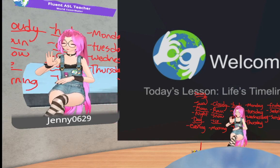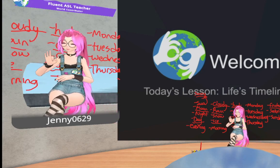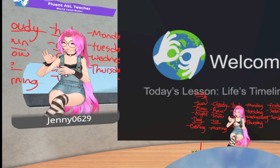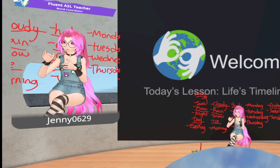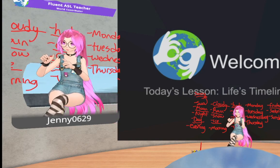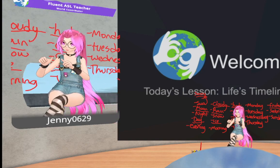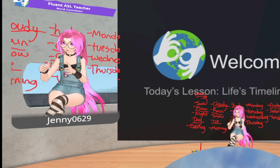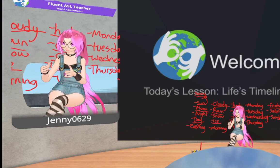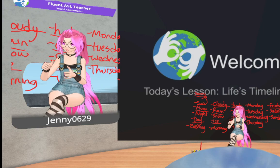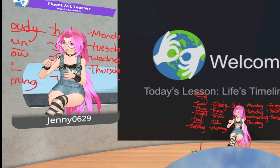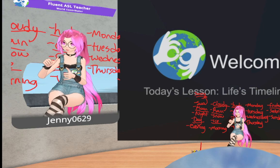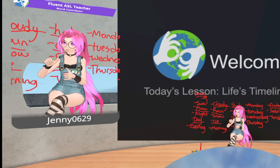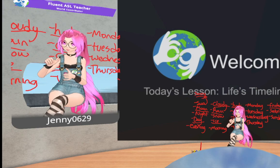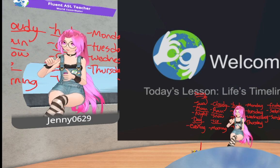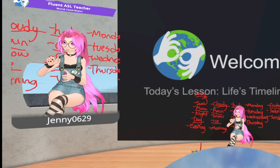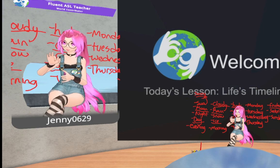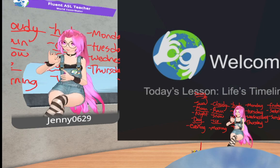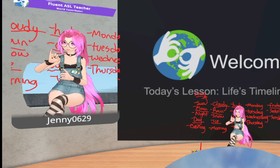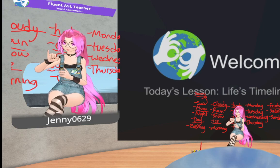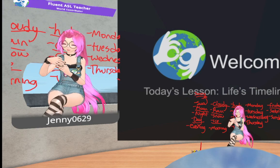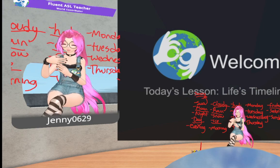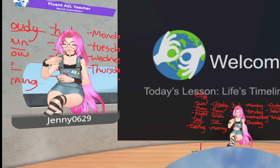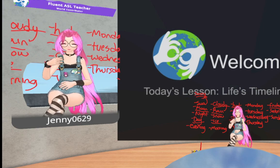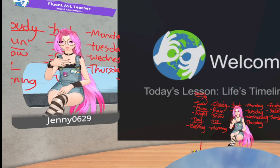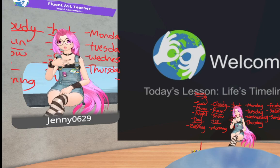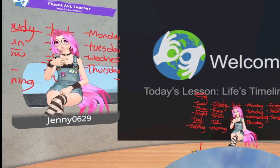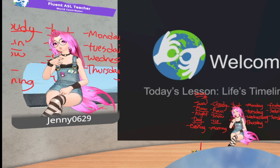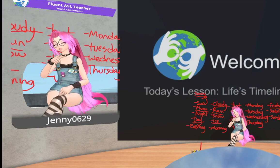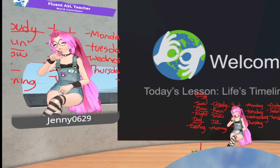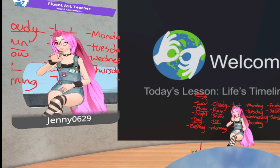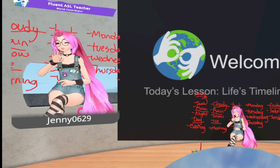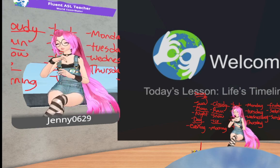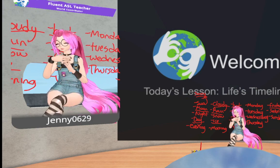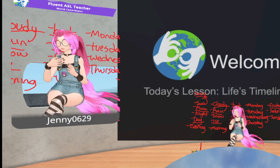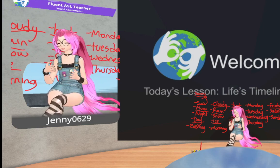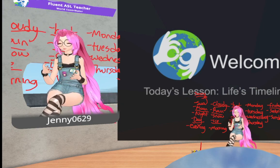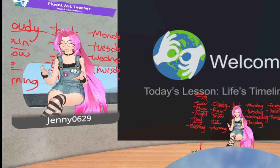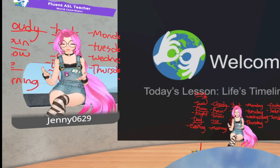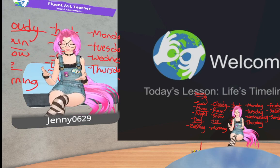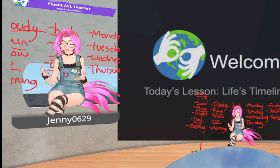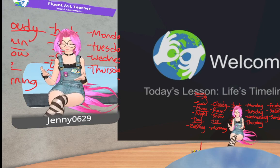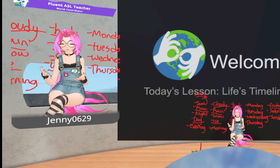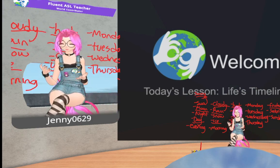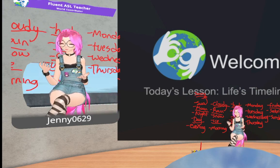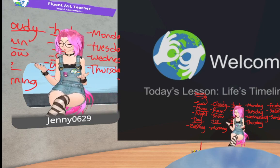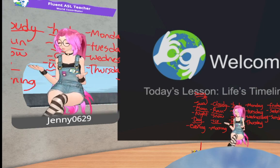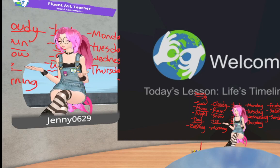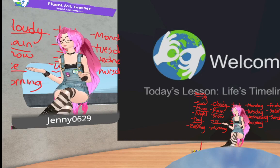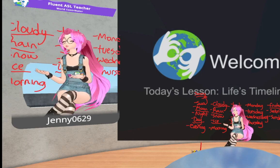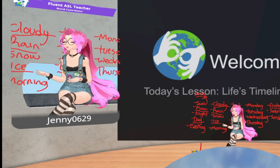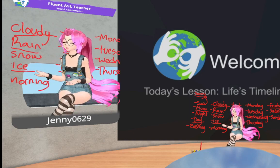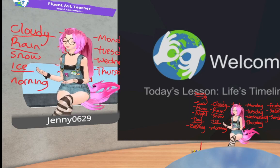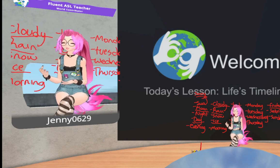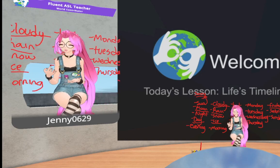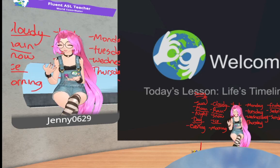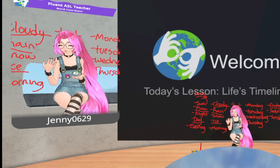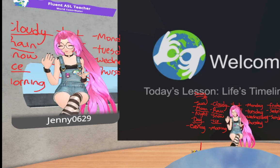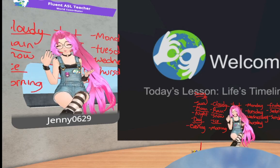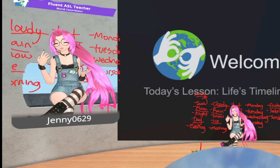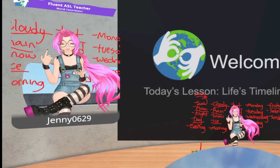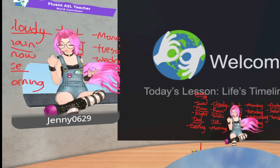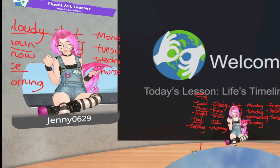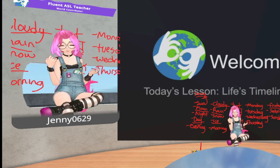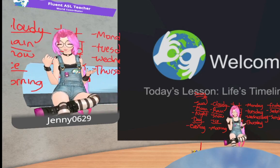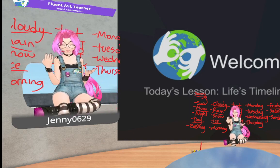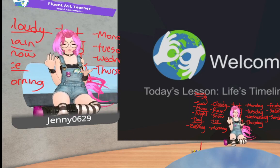say sexy. Slang is fit. Like, oh yeah, she looks fit. I'm like, what? Like, it just